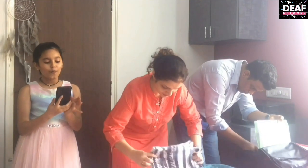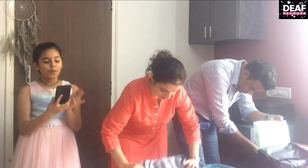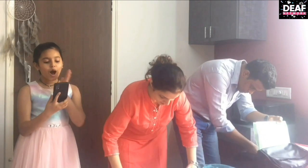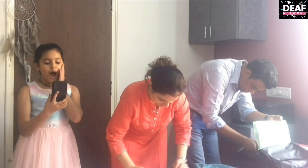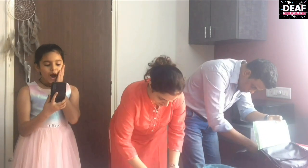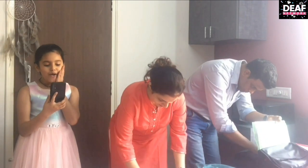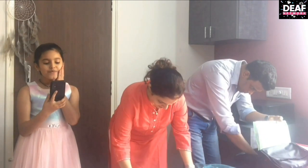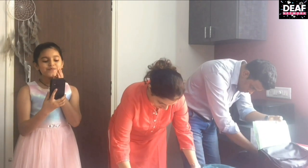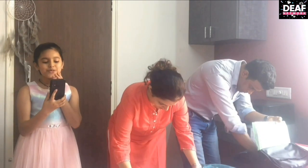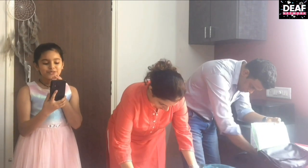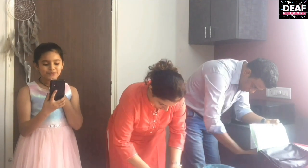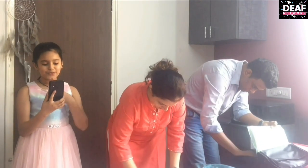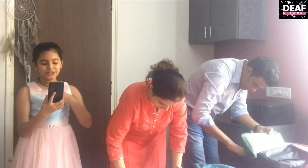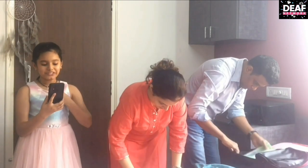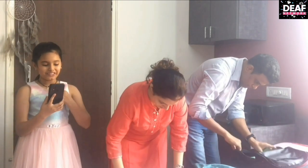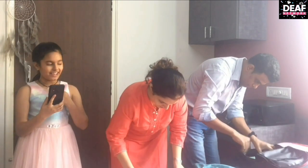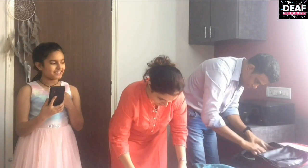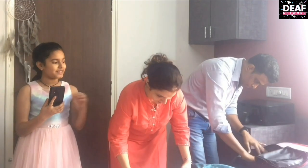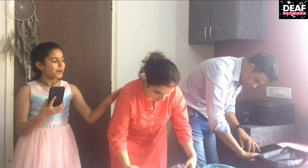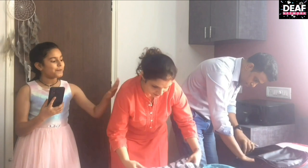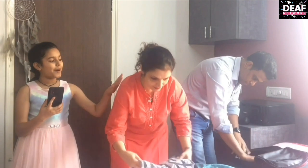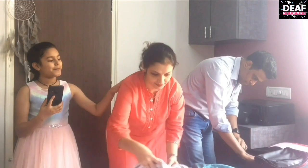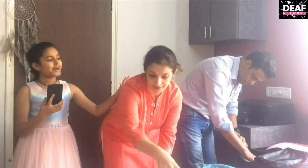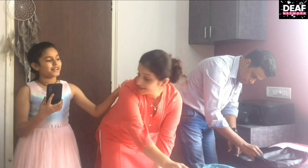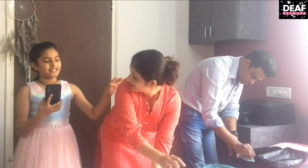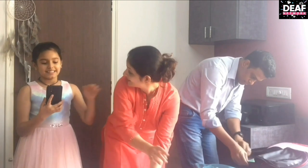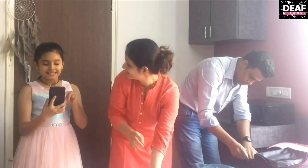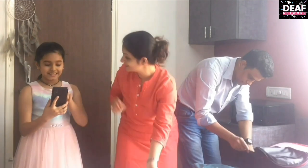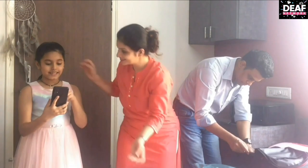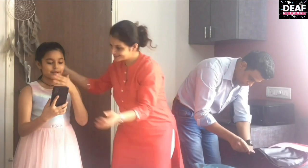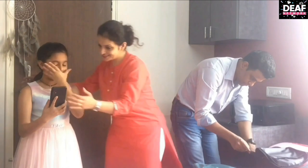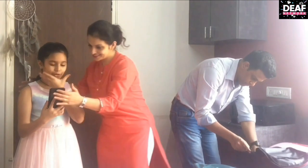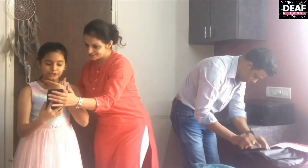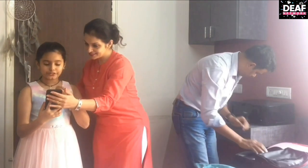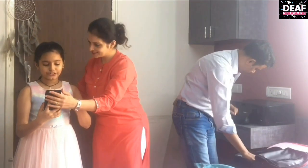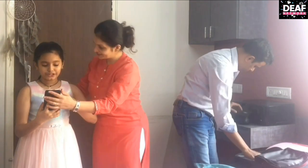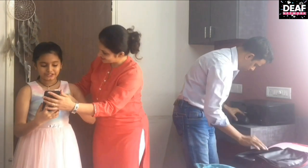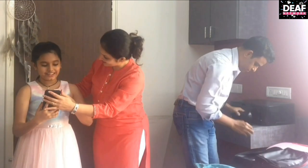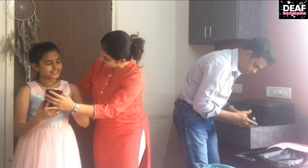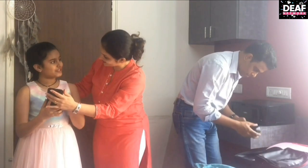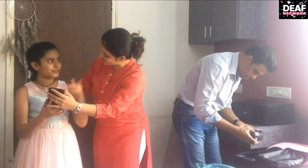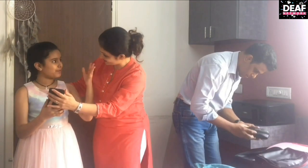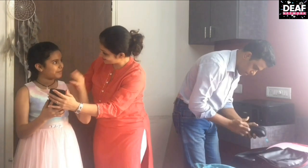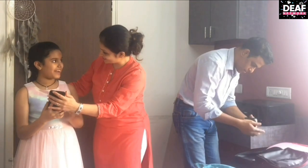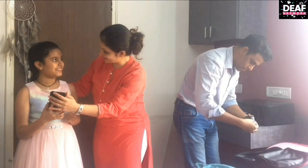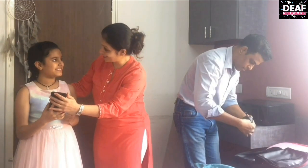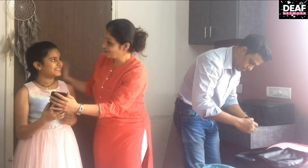Wow. Beautiful dress. Mama. See a beautiful dress. You'll buy it.